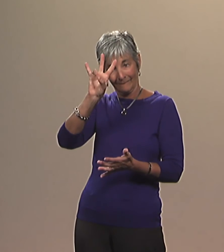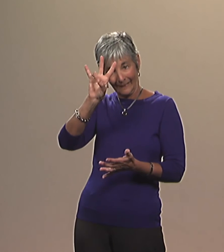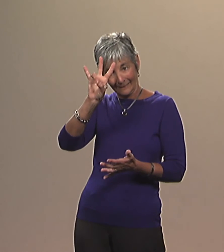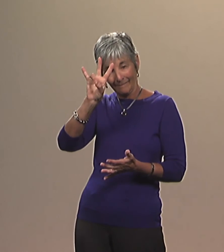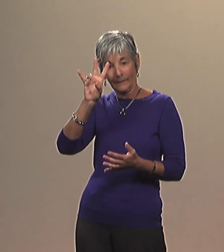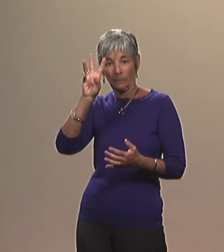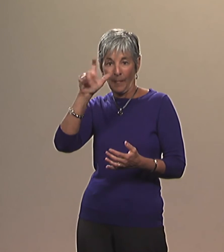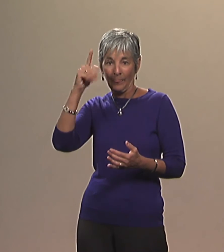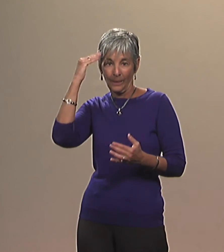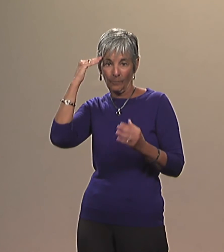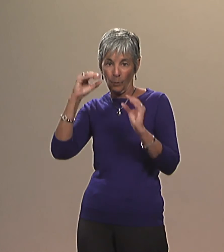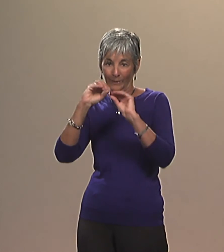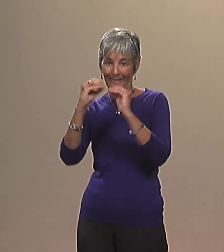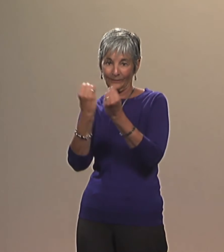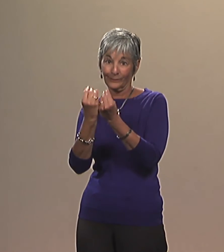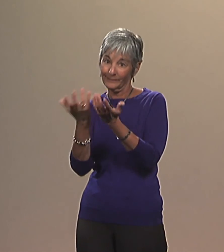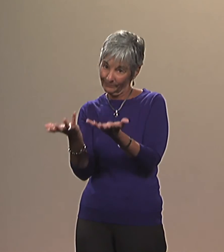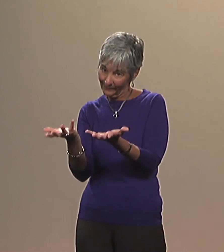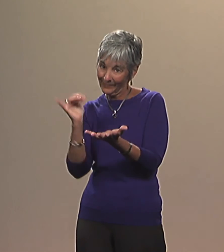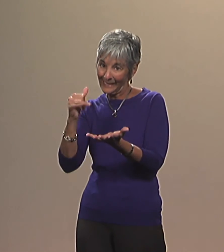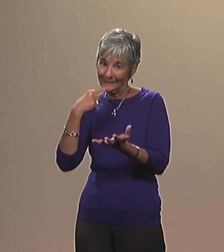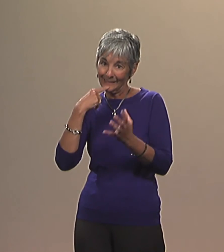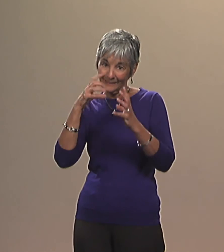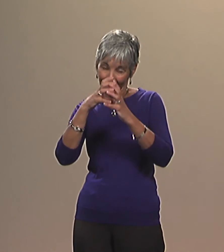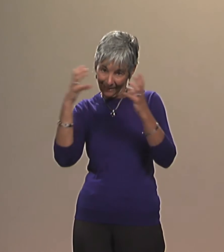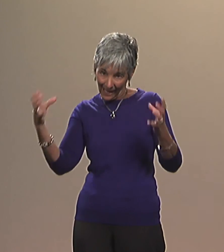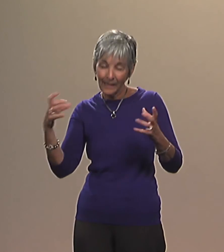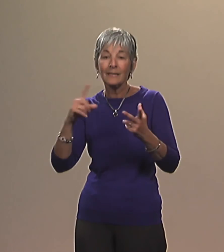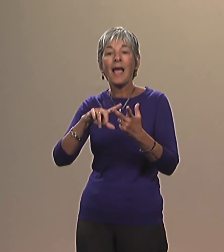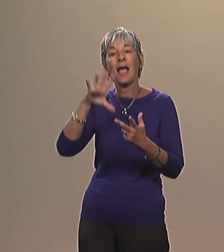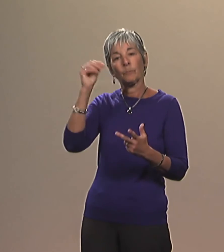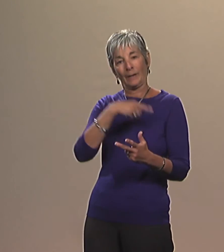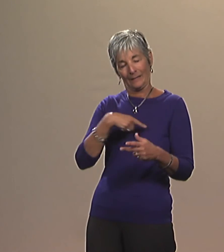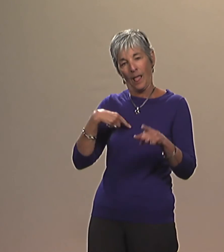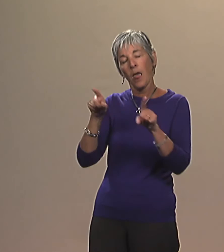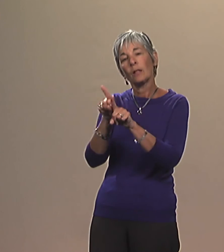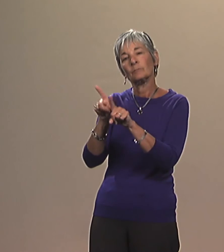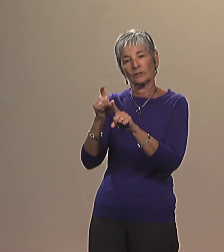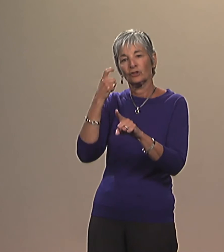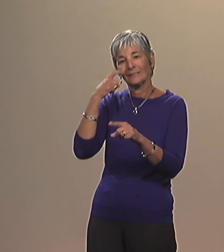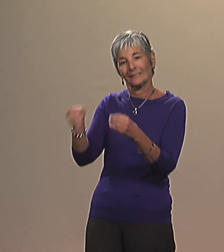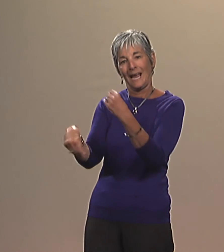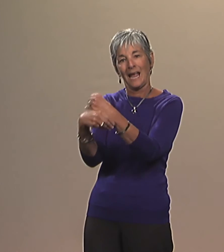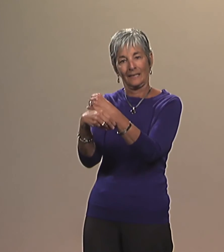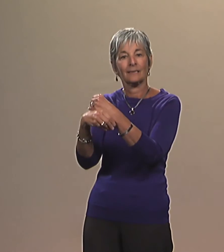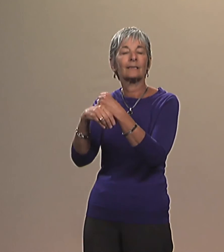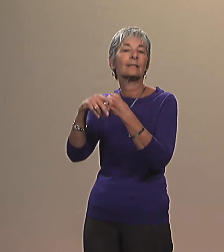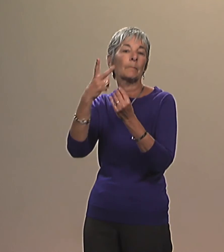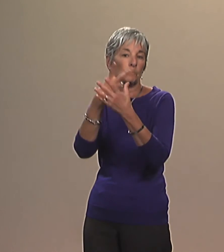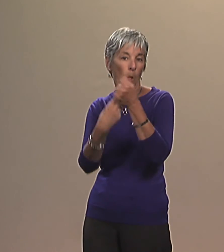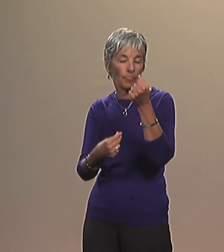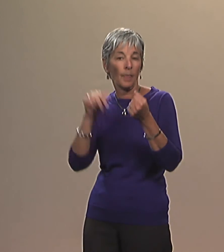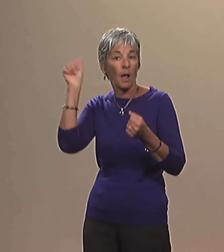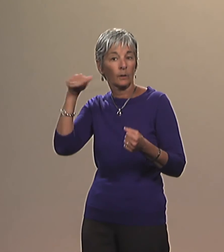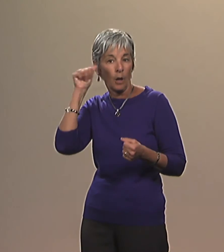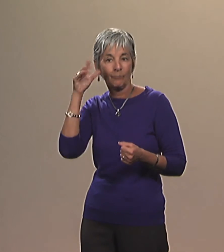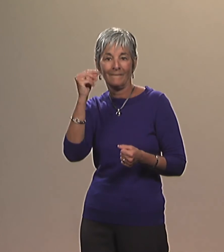organizations. So that says a lot. We also just added an audiological and visual checklist. It's a